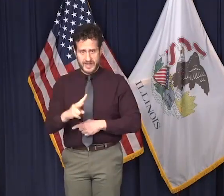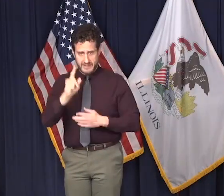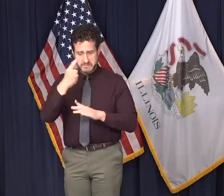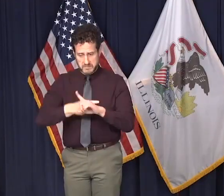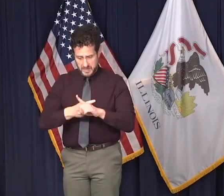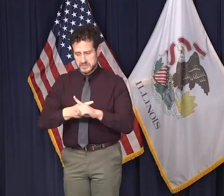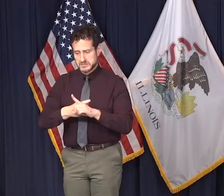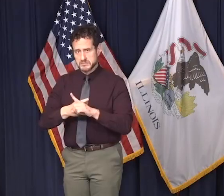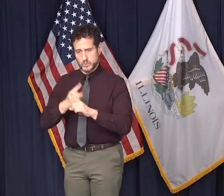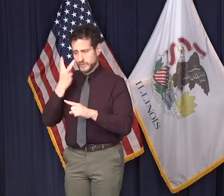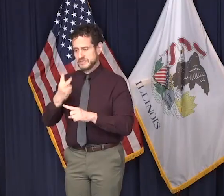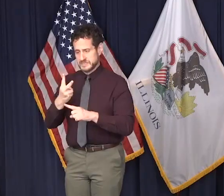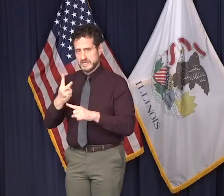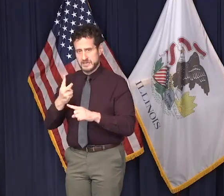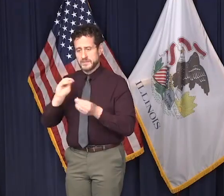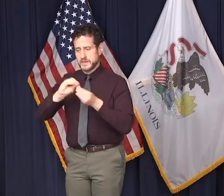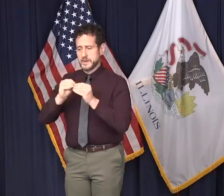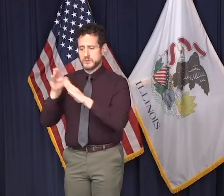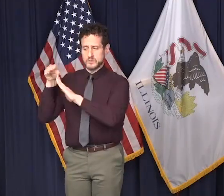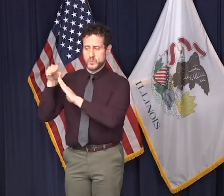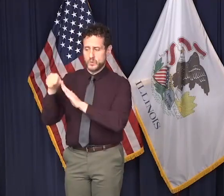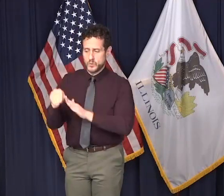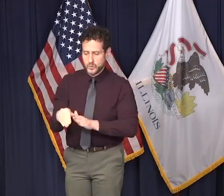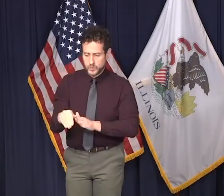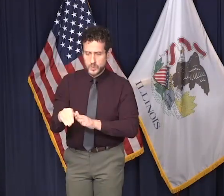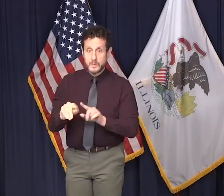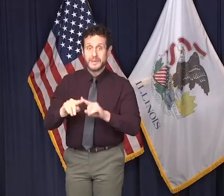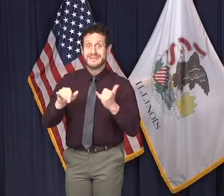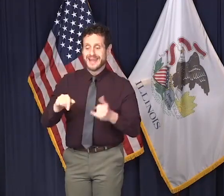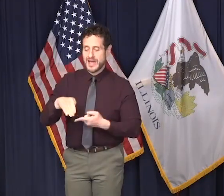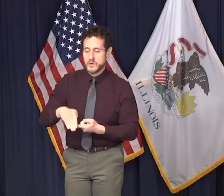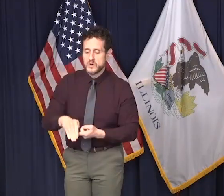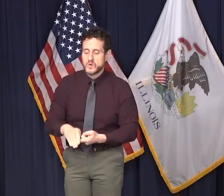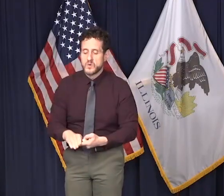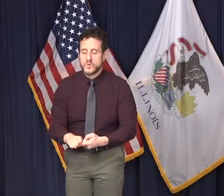to be gradually rising, and that's very concerning.